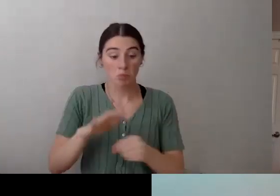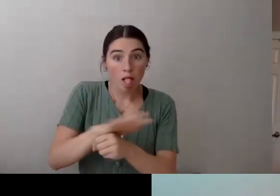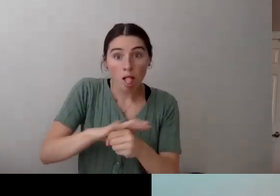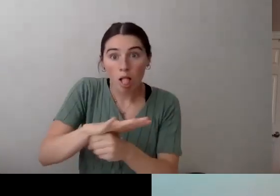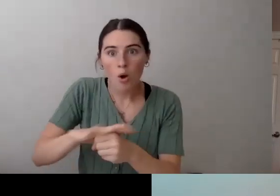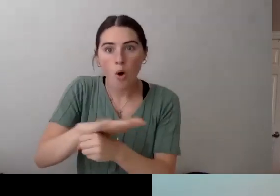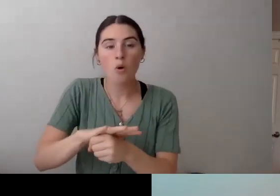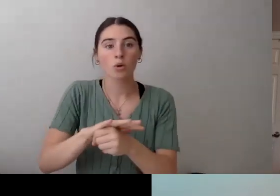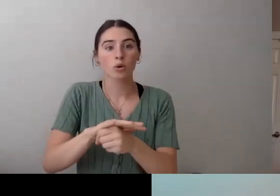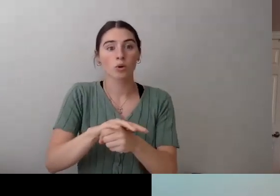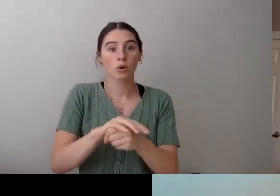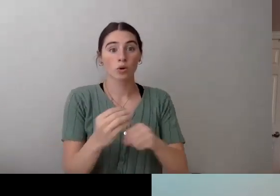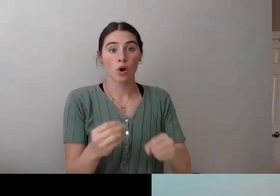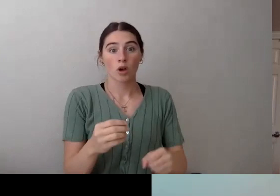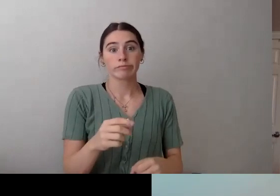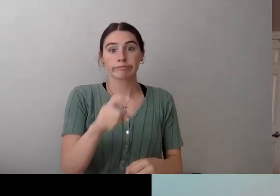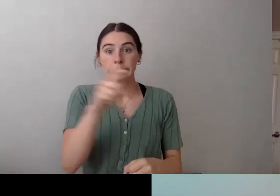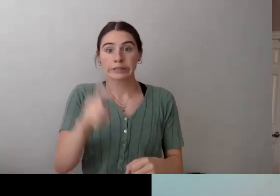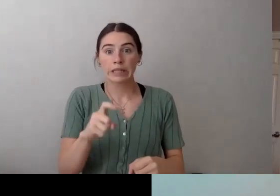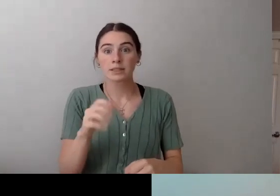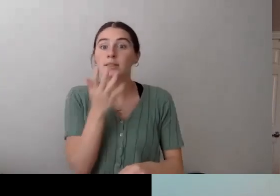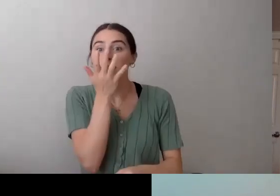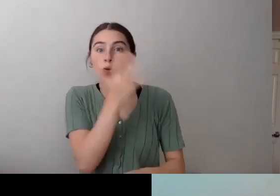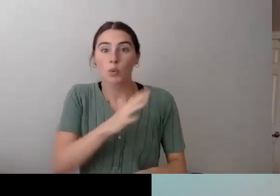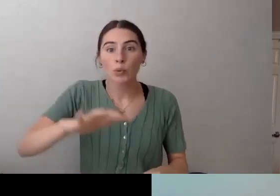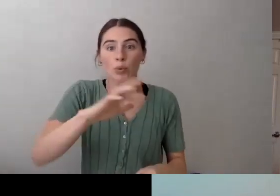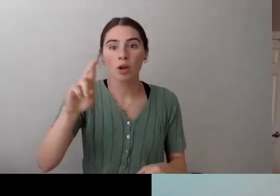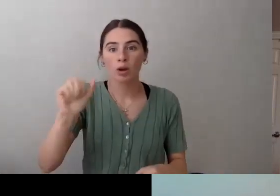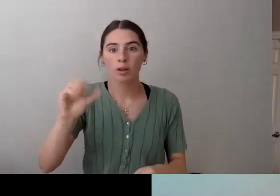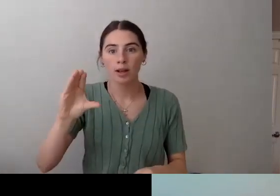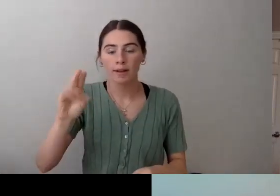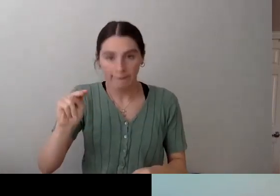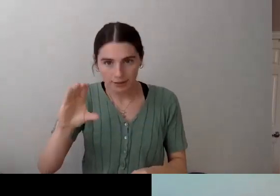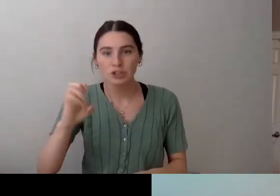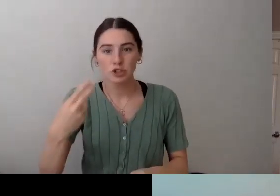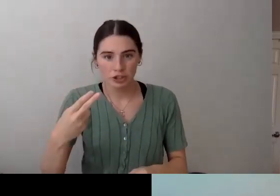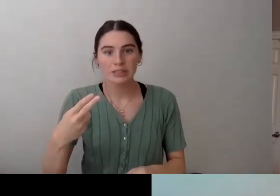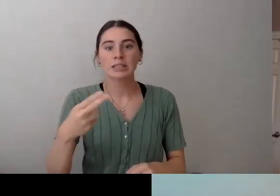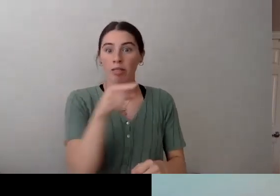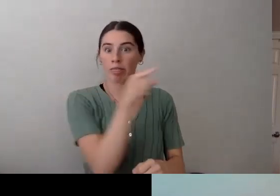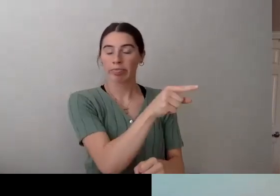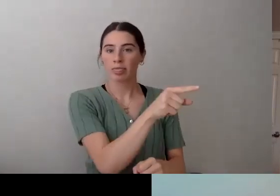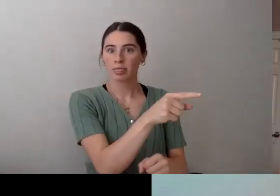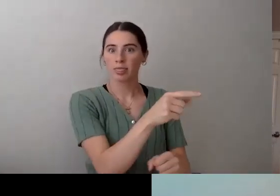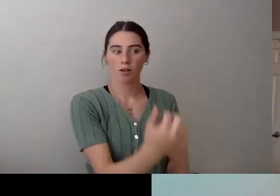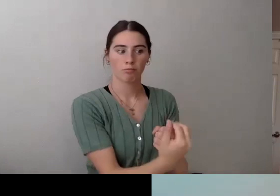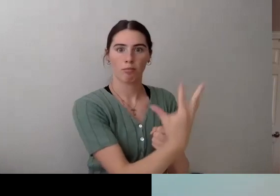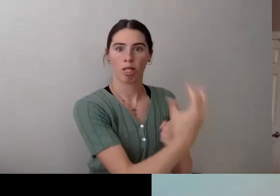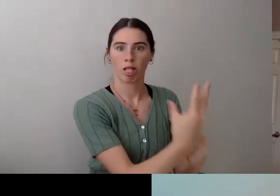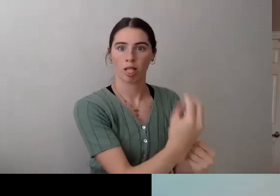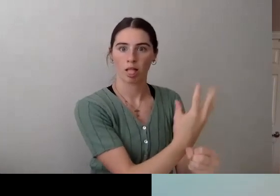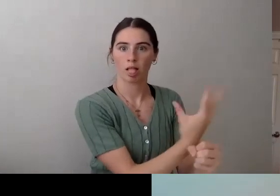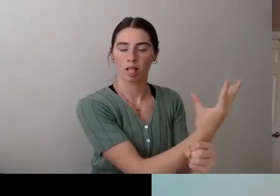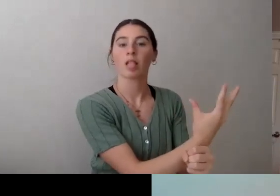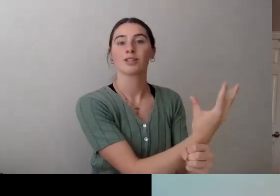grown here on a Texas ranch. And I just think it's really important to support local businesses.